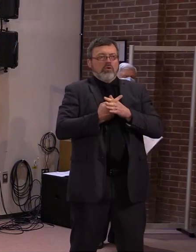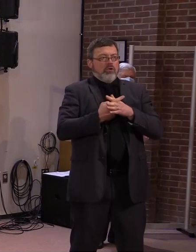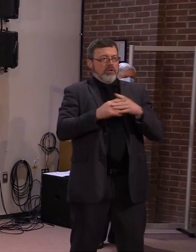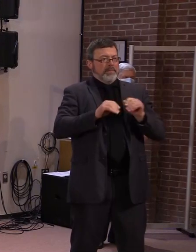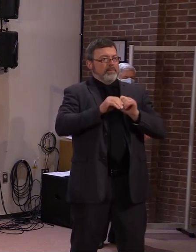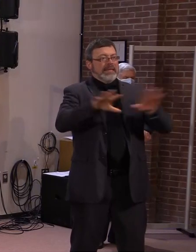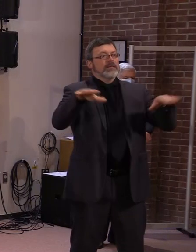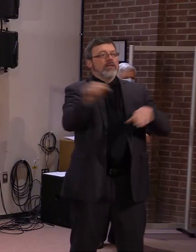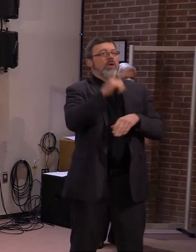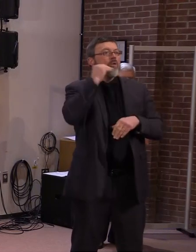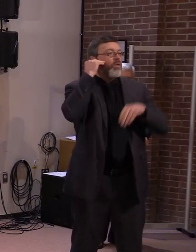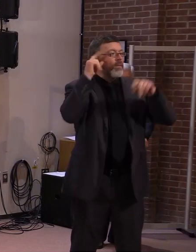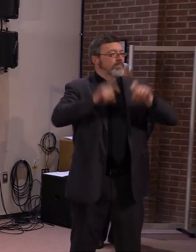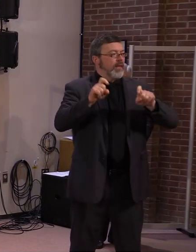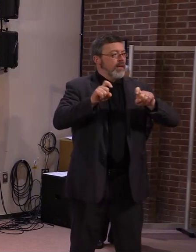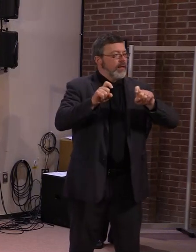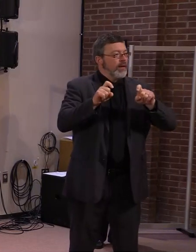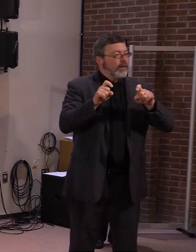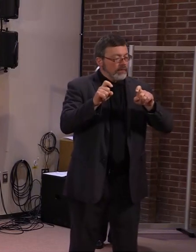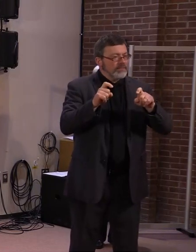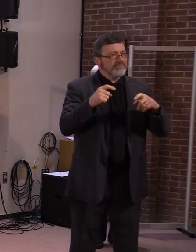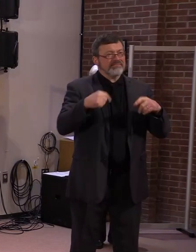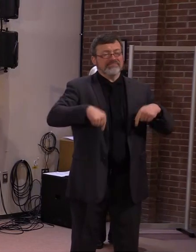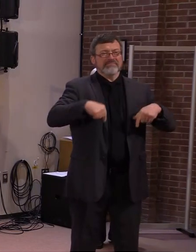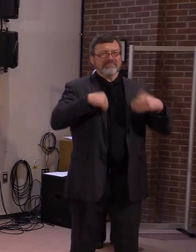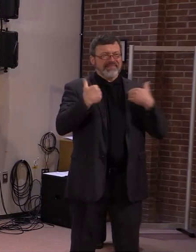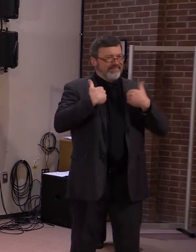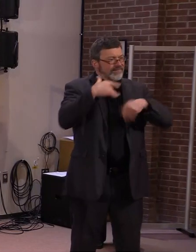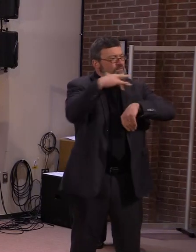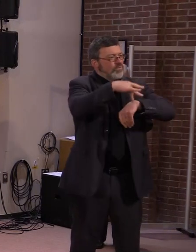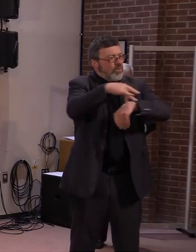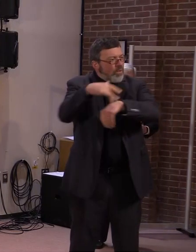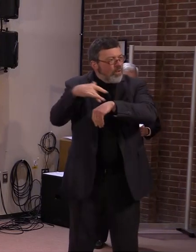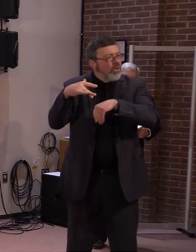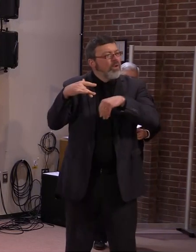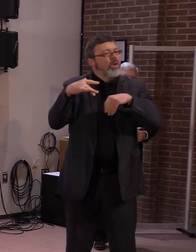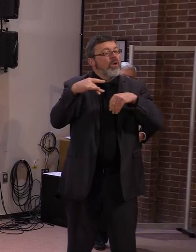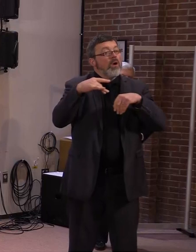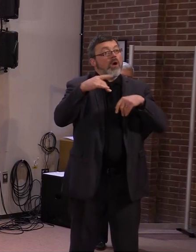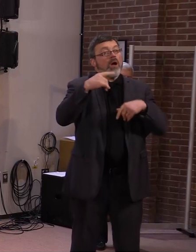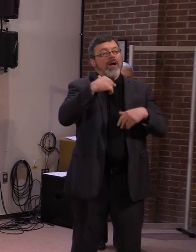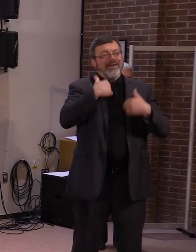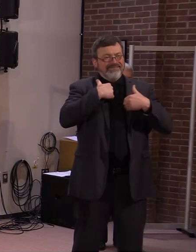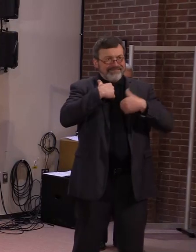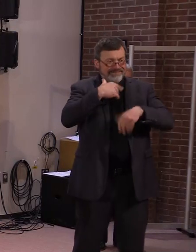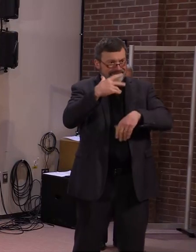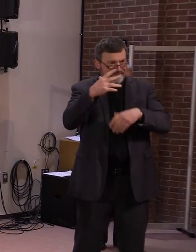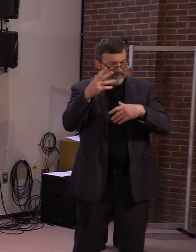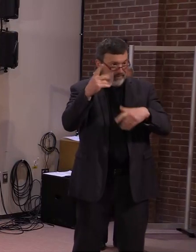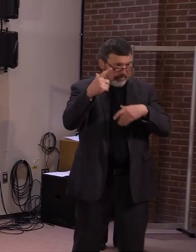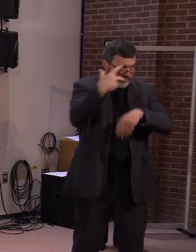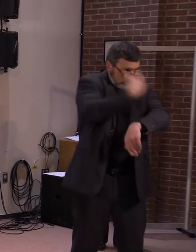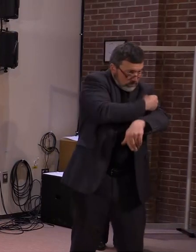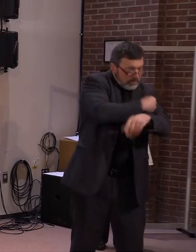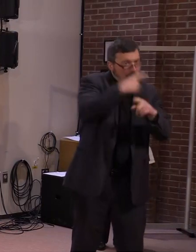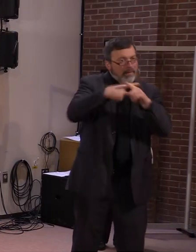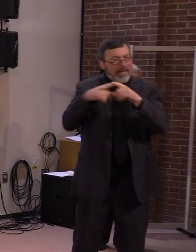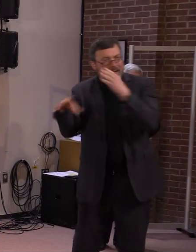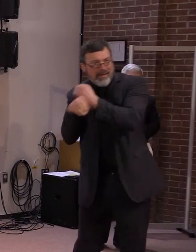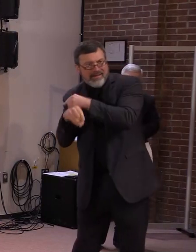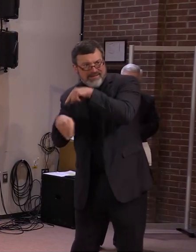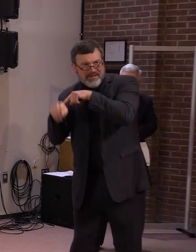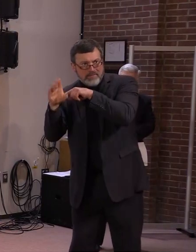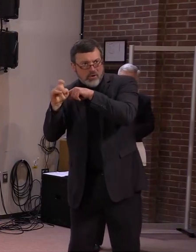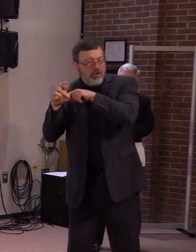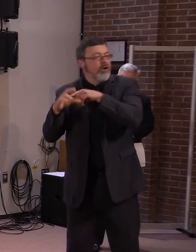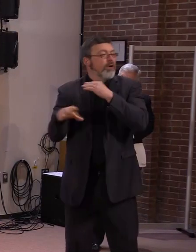forward, most importantly, vaccines and boosters. He discussed Test to Stay, which Vermont and just a handful